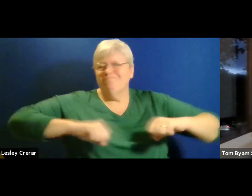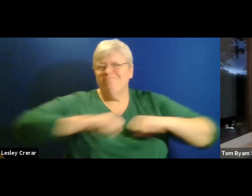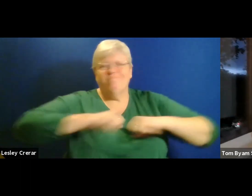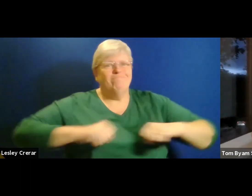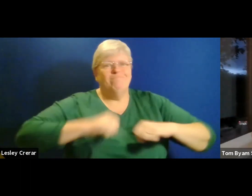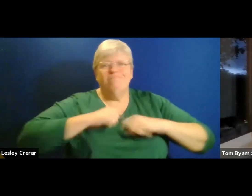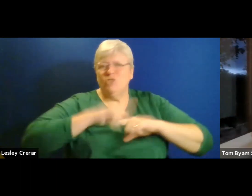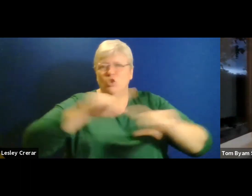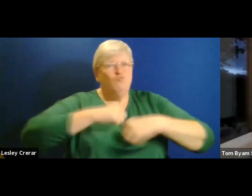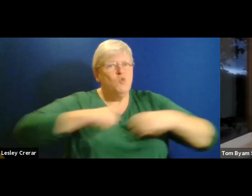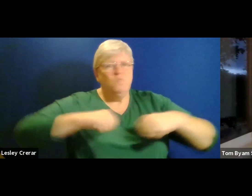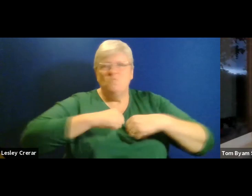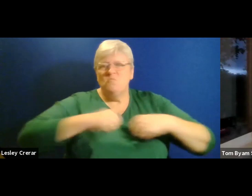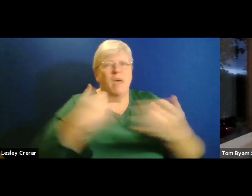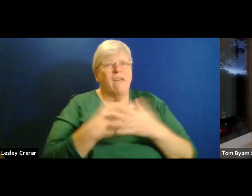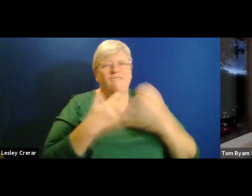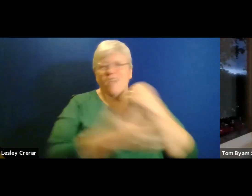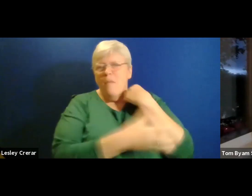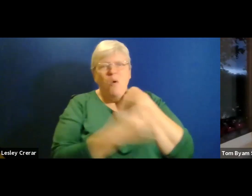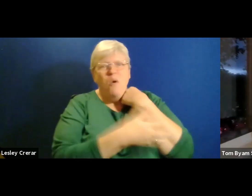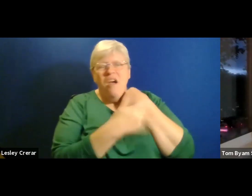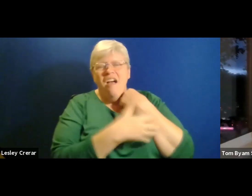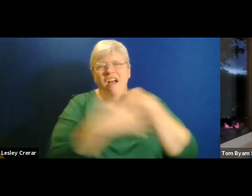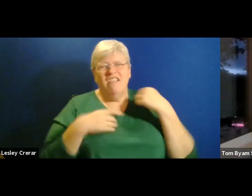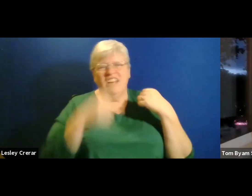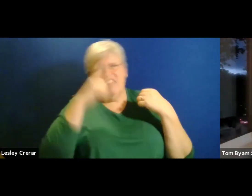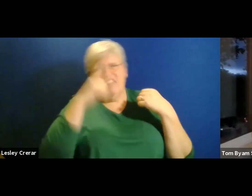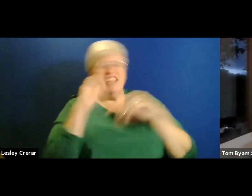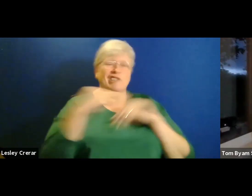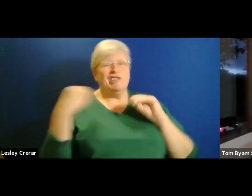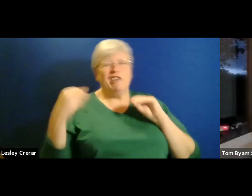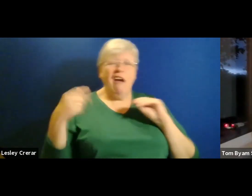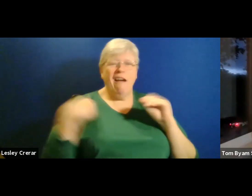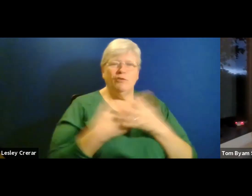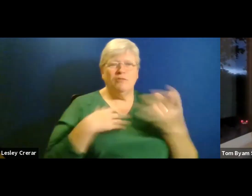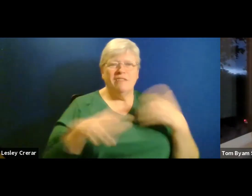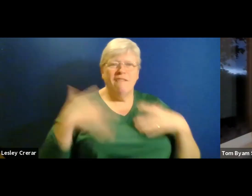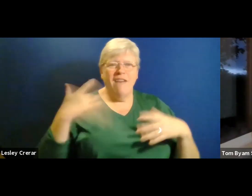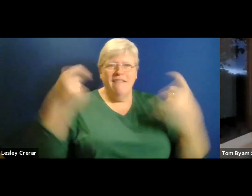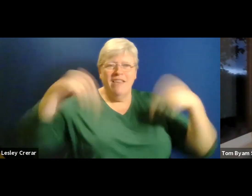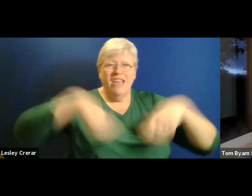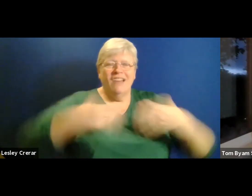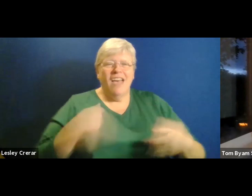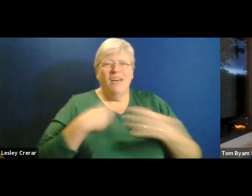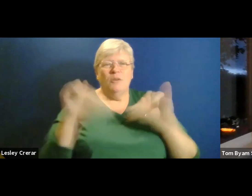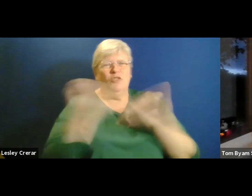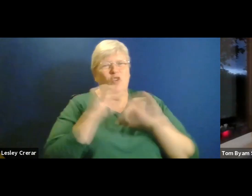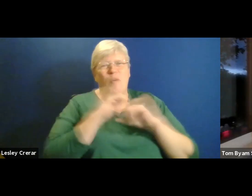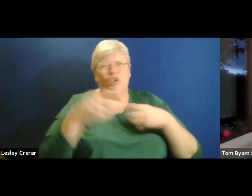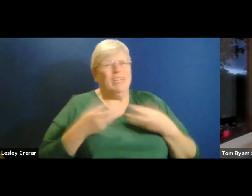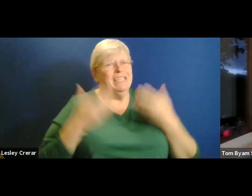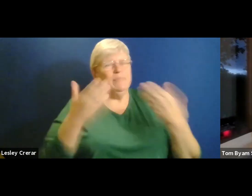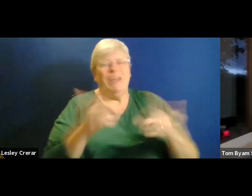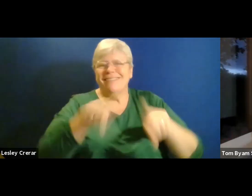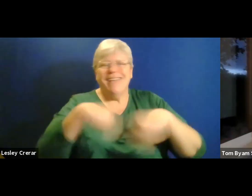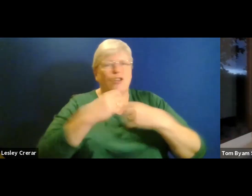dog-eat-dog here. No room for the poor. You need fancy scarves to survive in this town now. No room for trauma unexpressed. No room